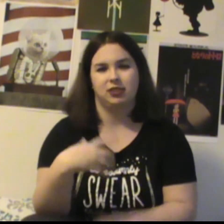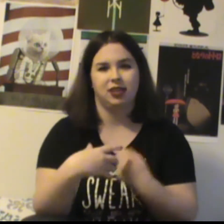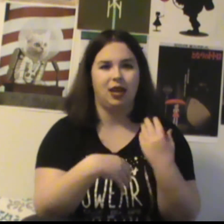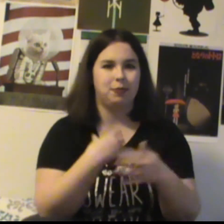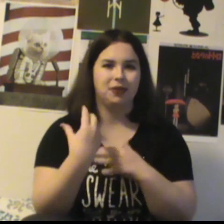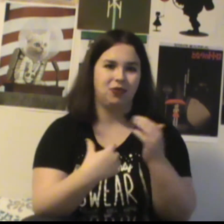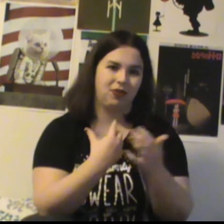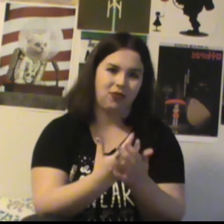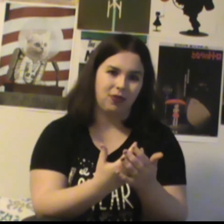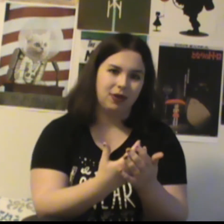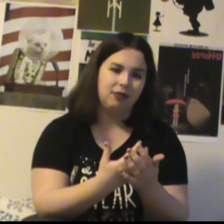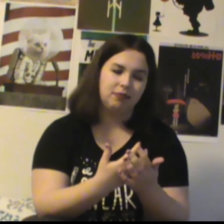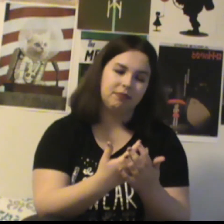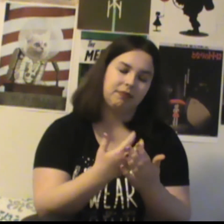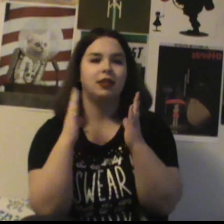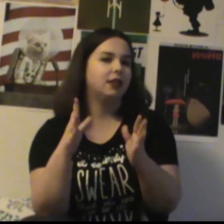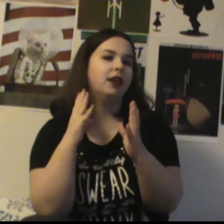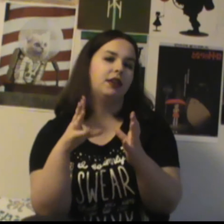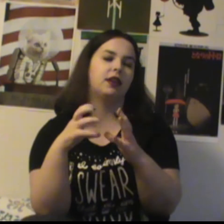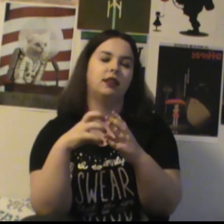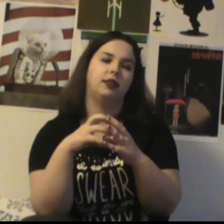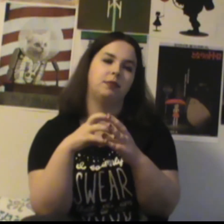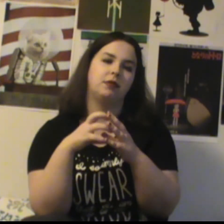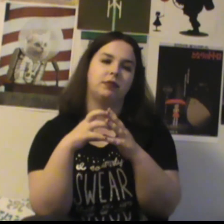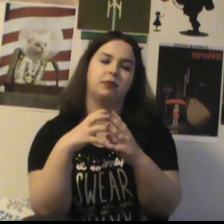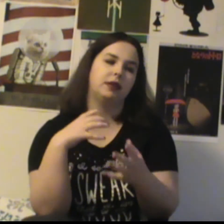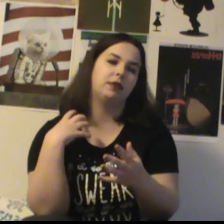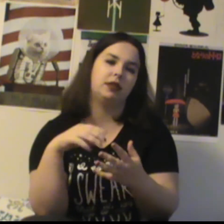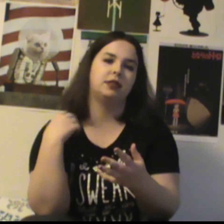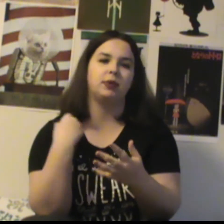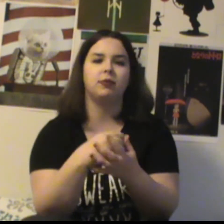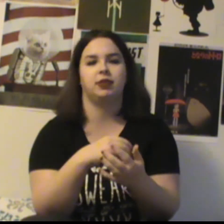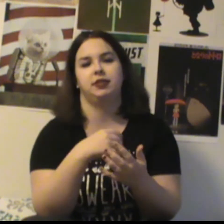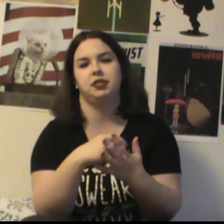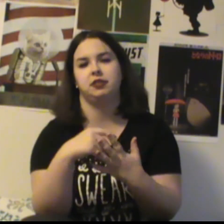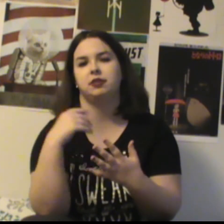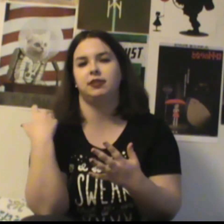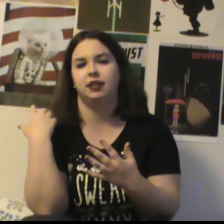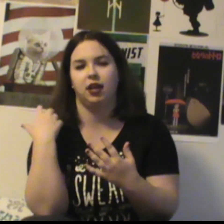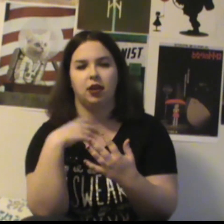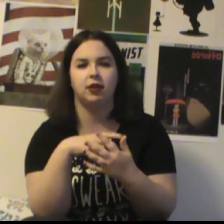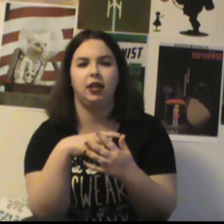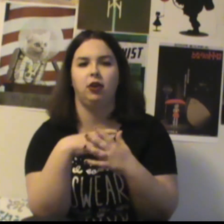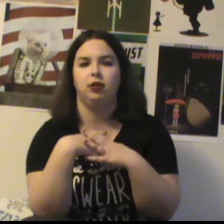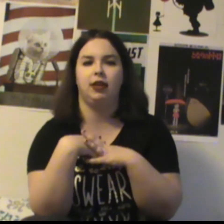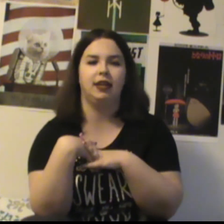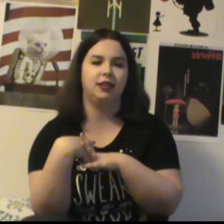going to happen going forward. Then the ending of this episode was really sweet, with the sisters and Harry all getting